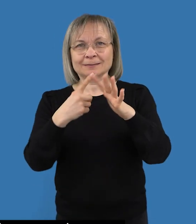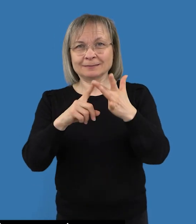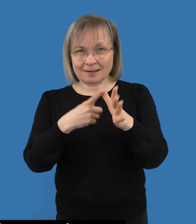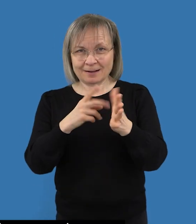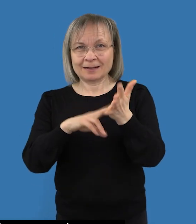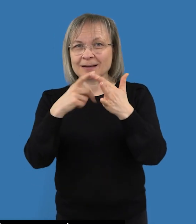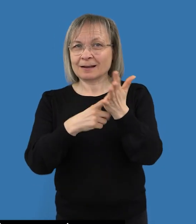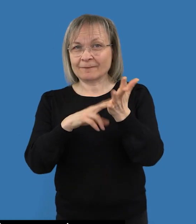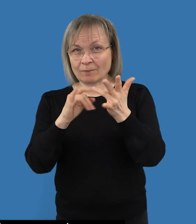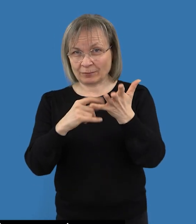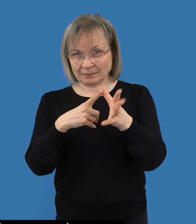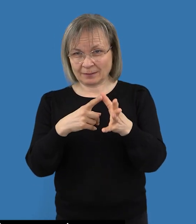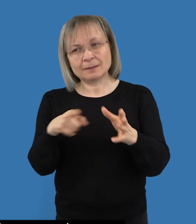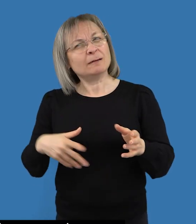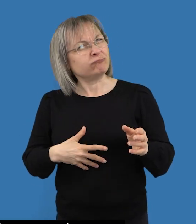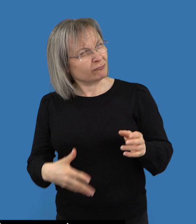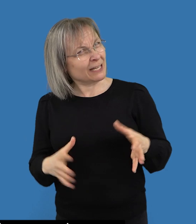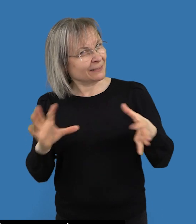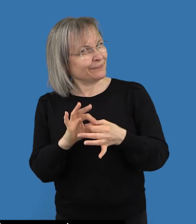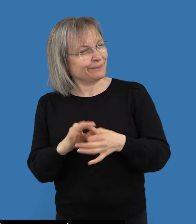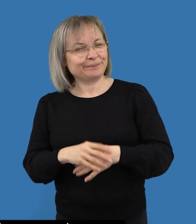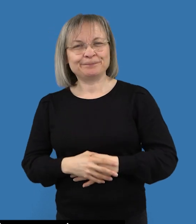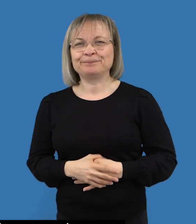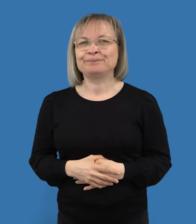Anorexia nervosa and pregnancy.